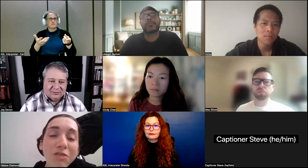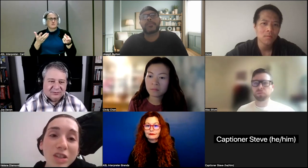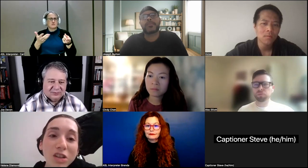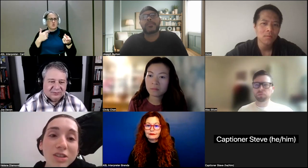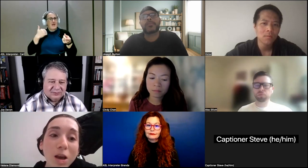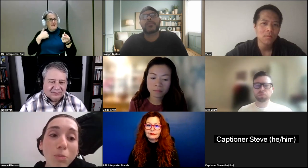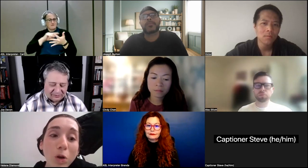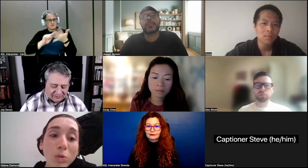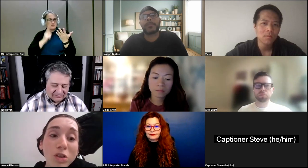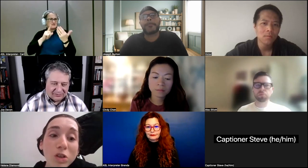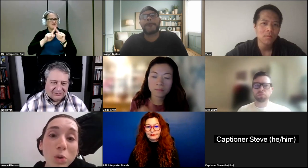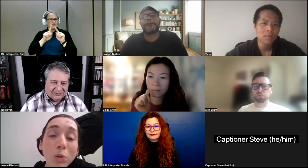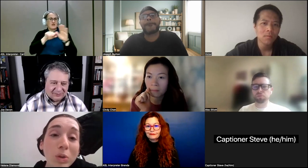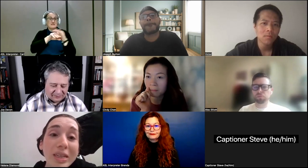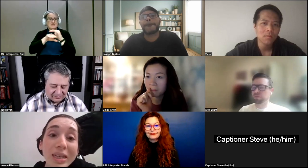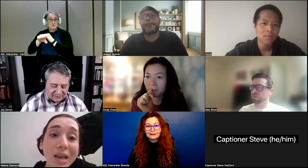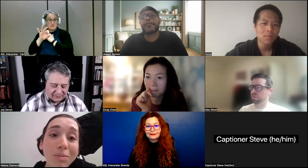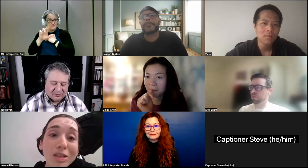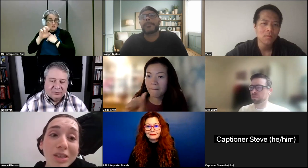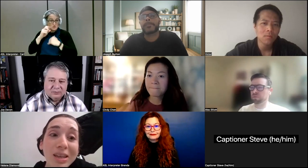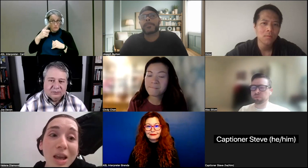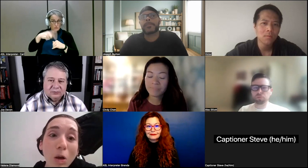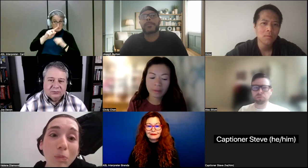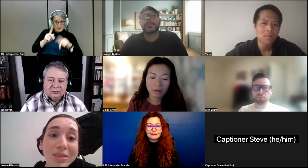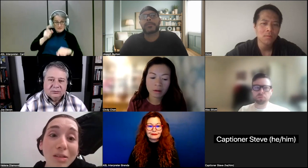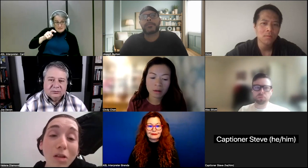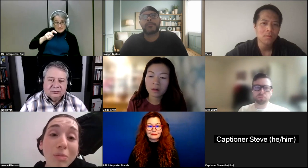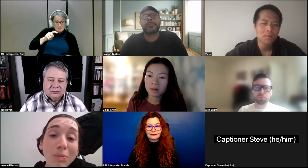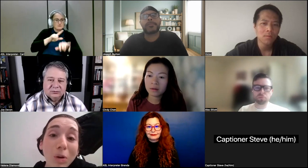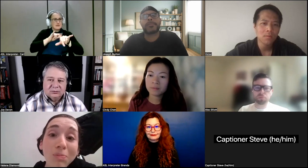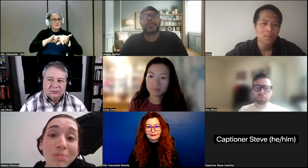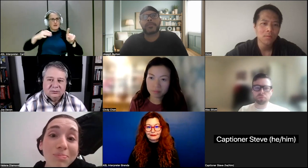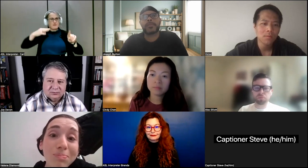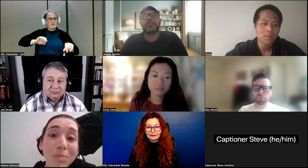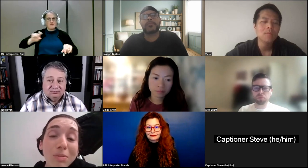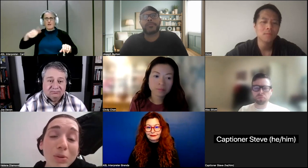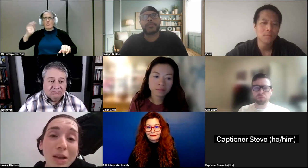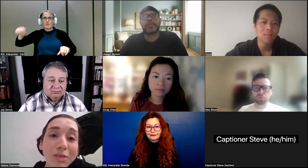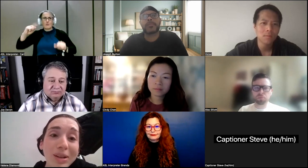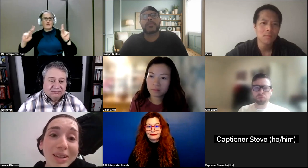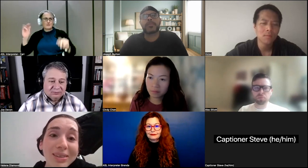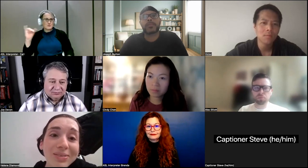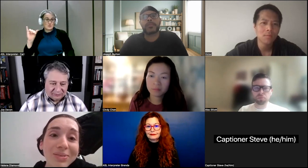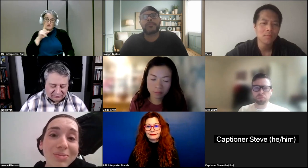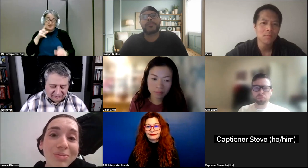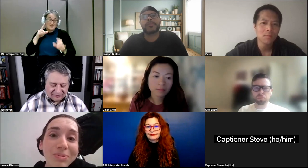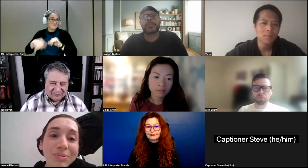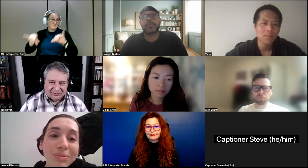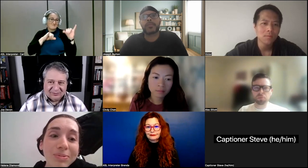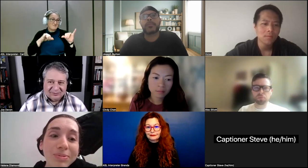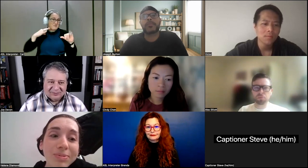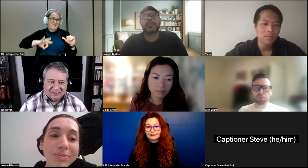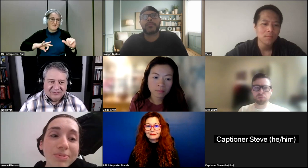accessibility features that help those who really need them actually helps a lot of people, maybe most everybody.